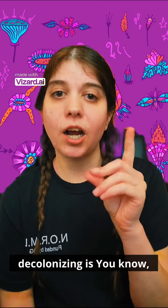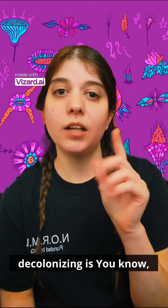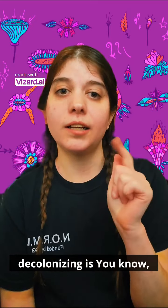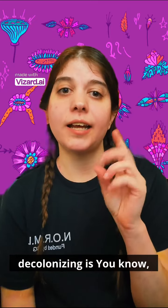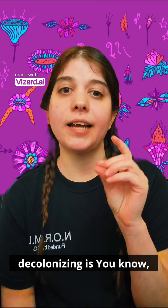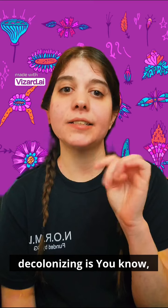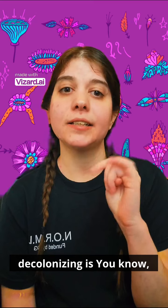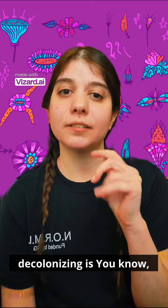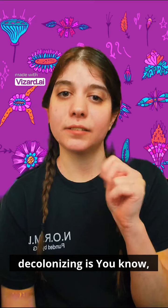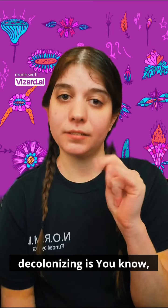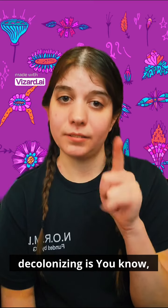decolonizing